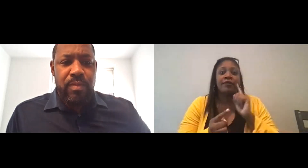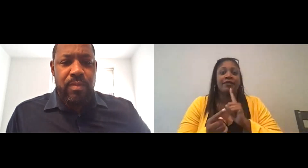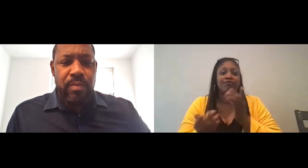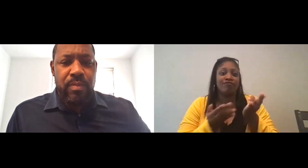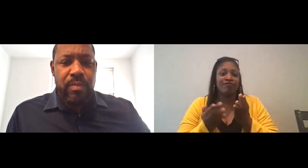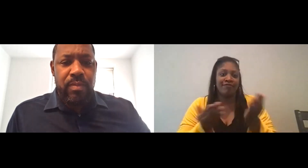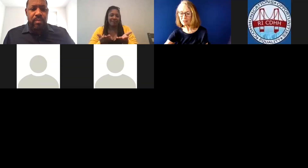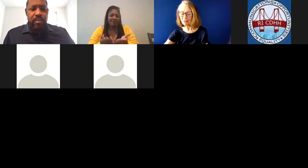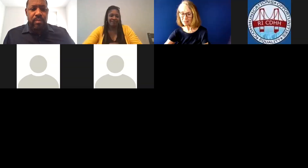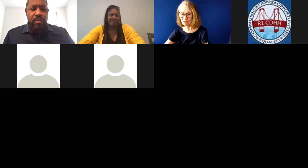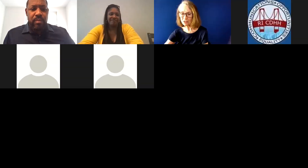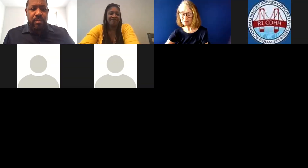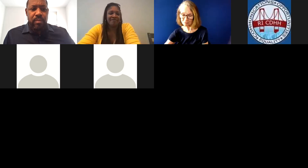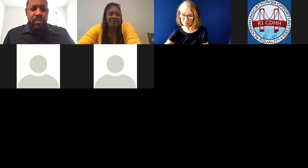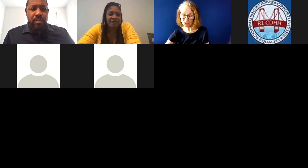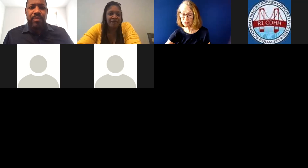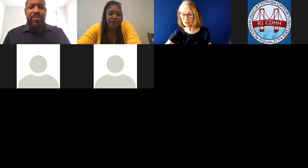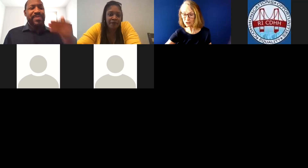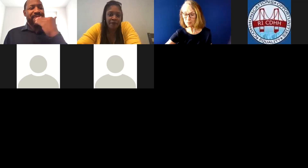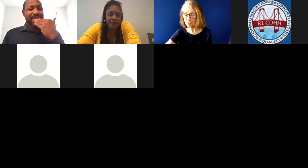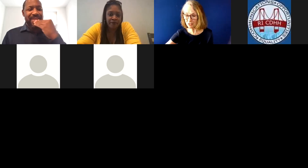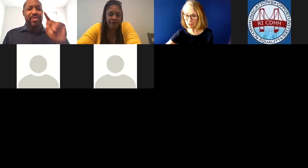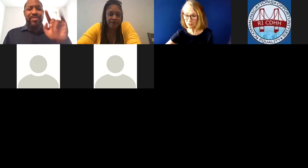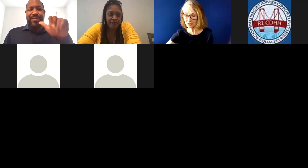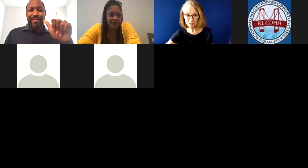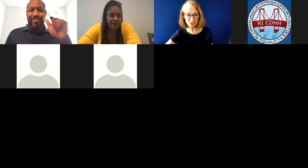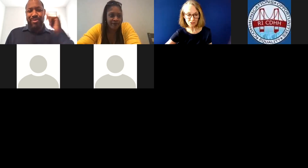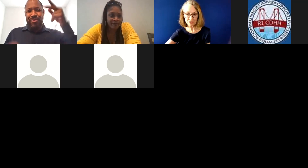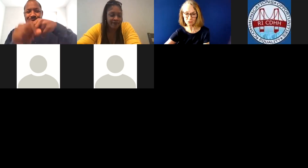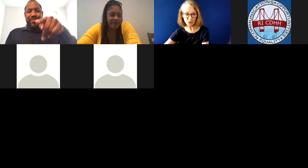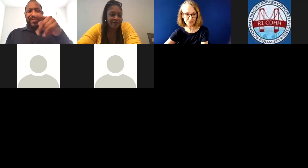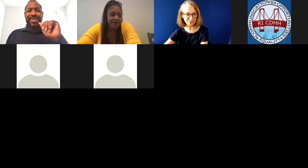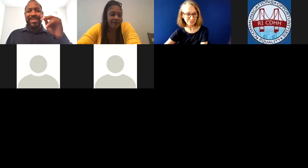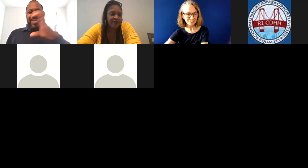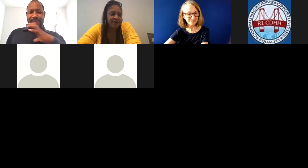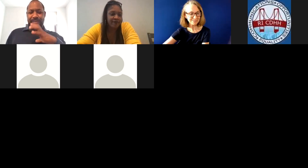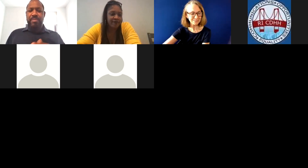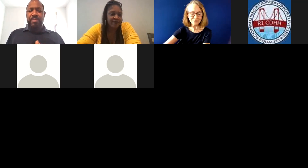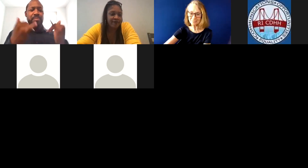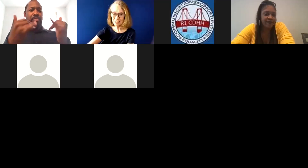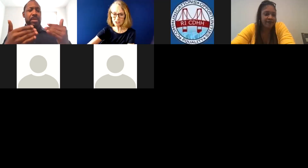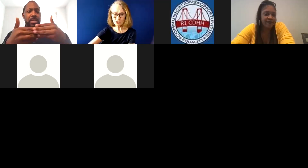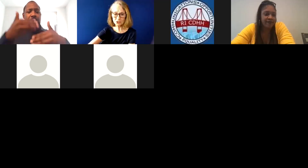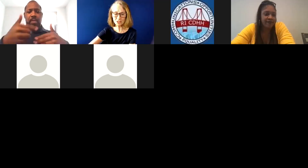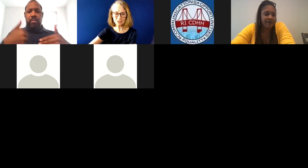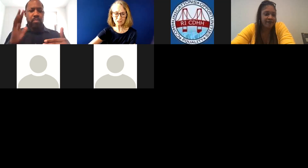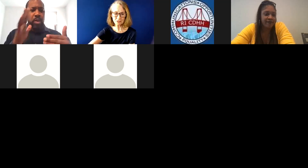3 years, and I've interested in learning about deaf services here in Rhode Island. Thank you for joining us, Talia.